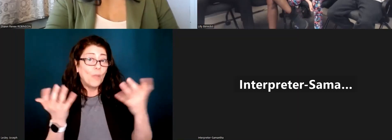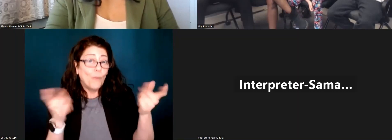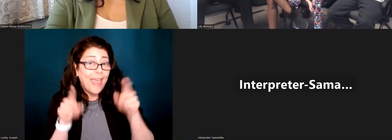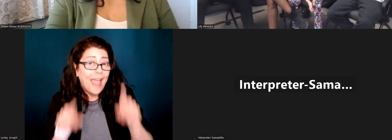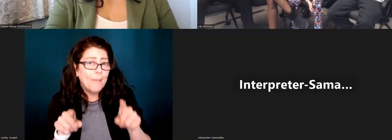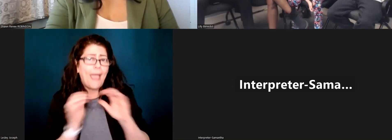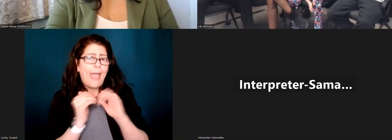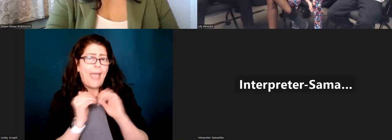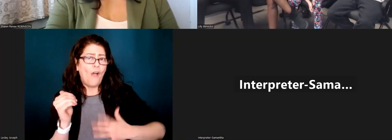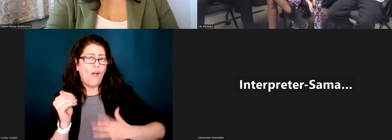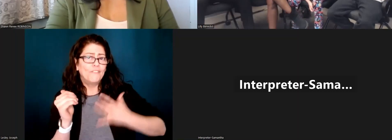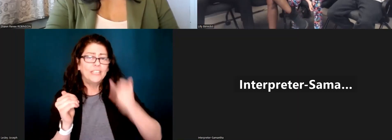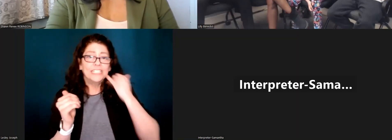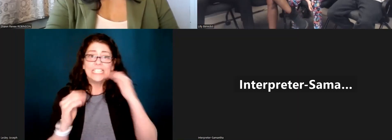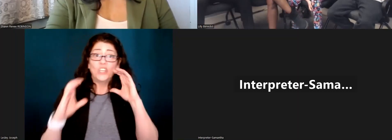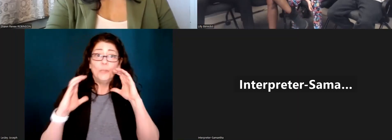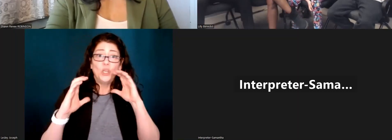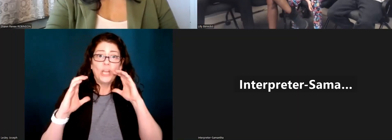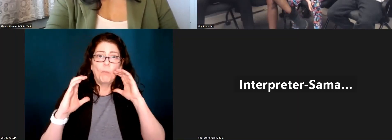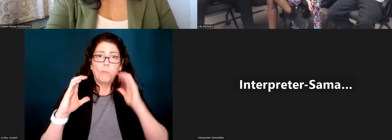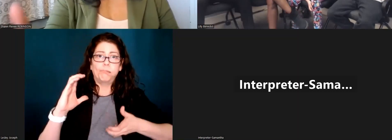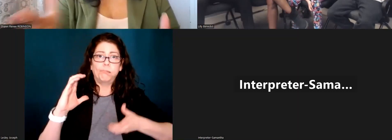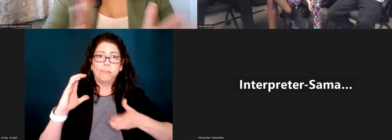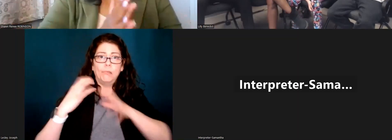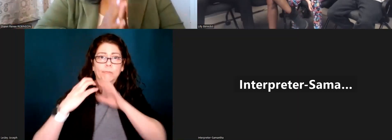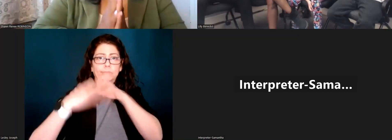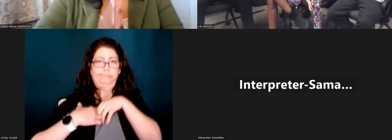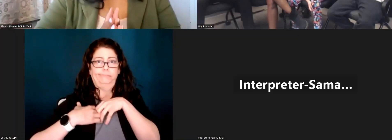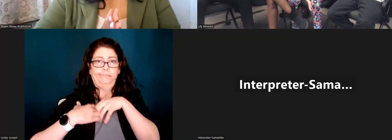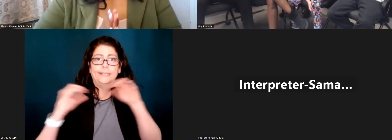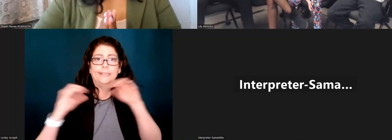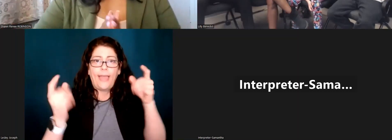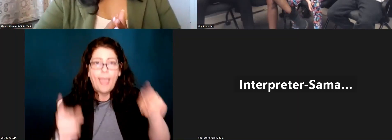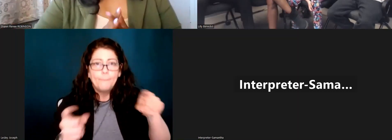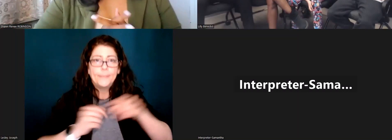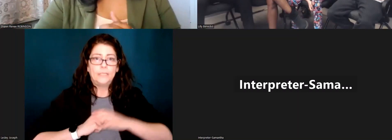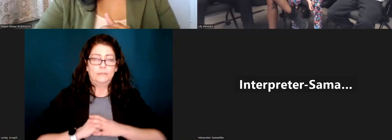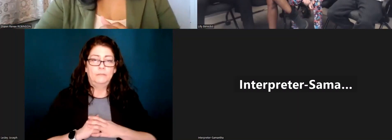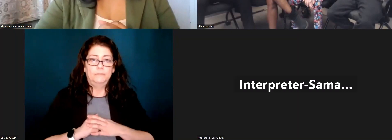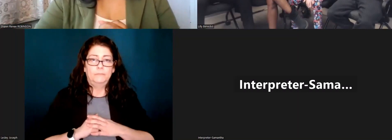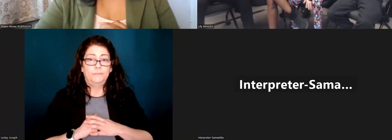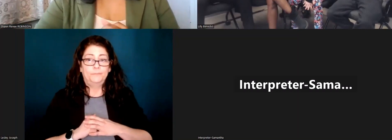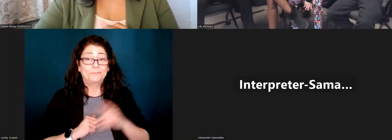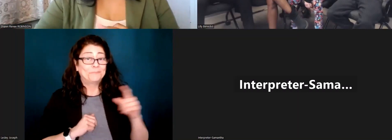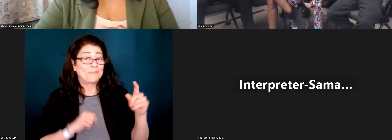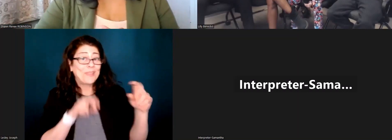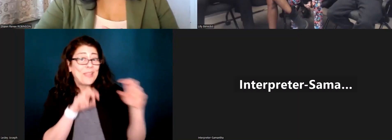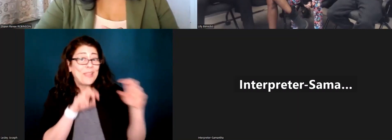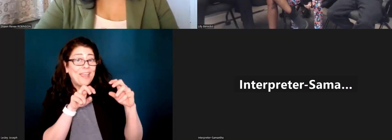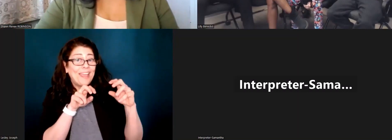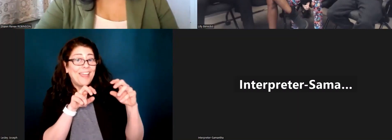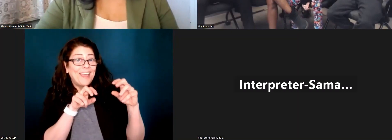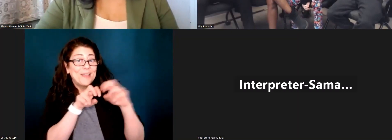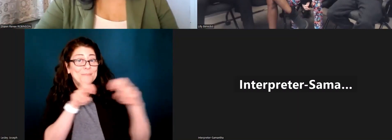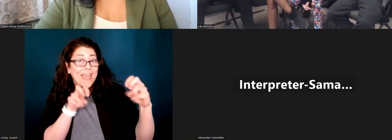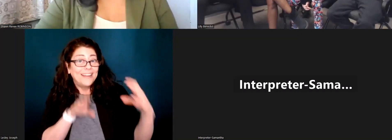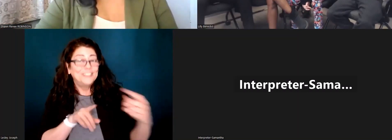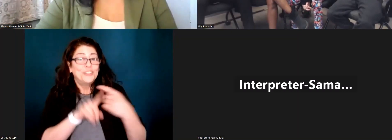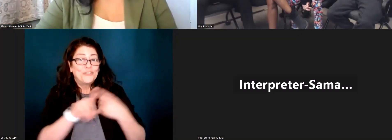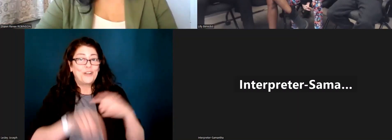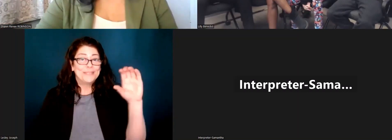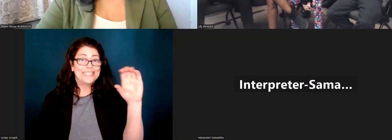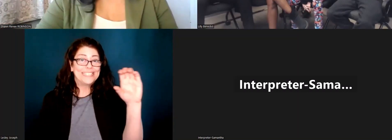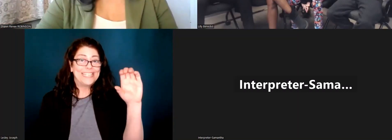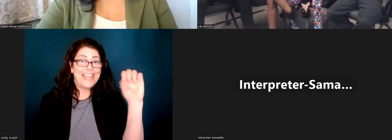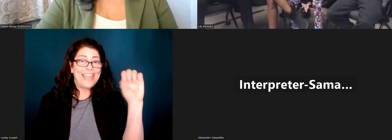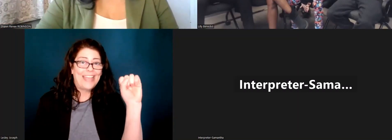or breakdown in communication. Our panelists come from the California School for the Deaf